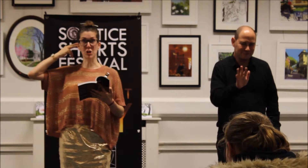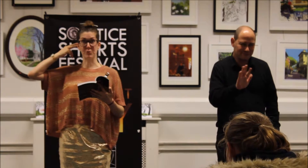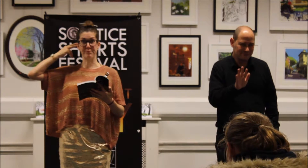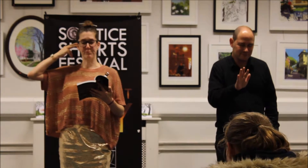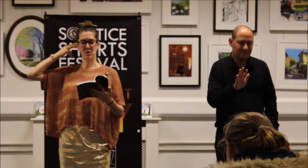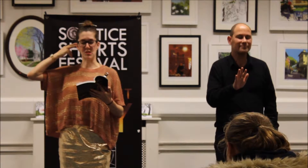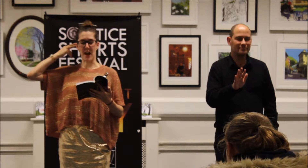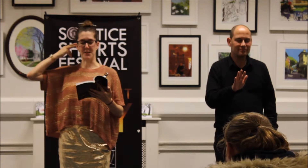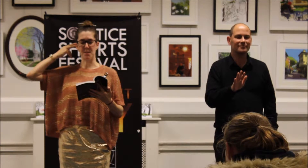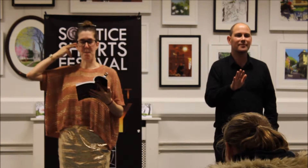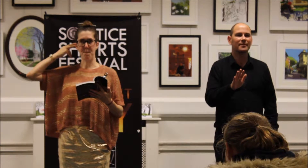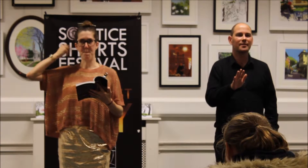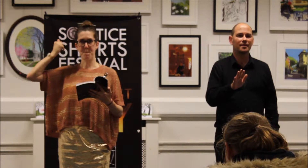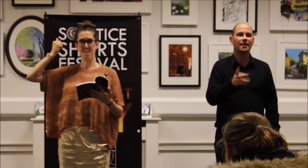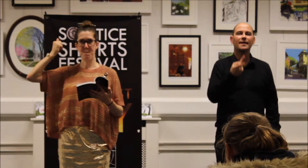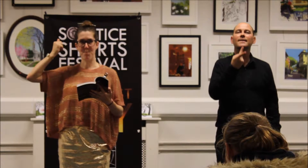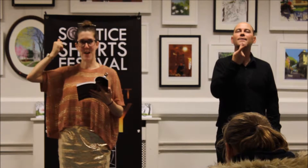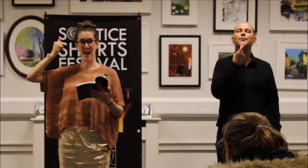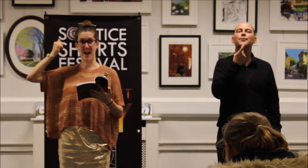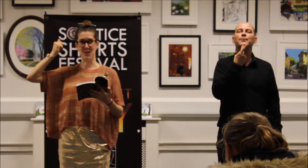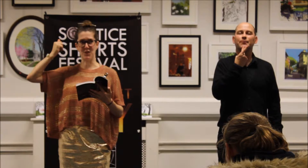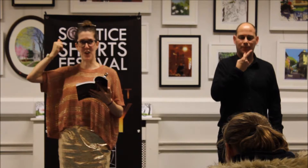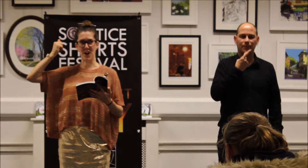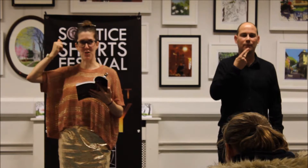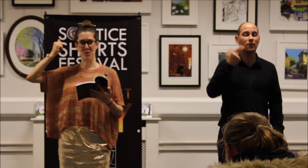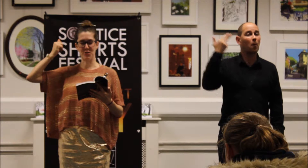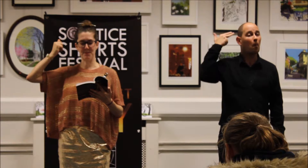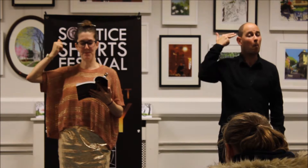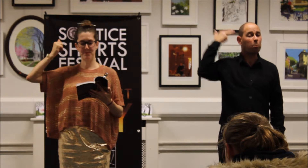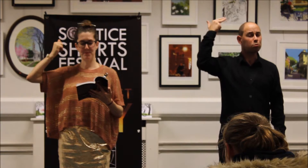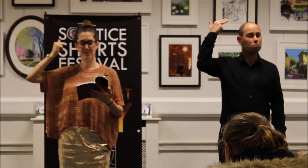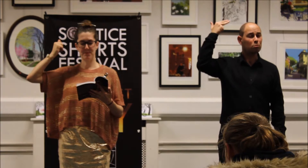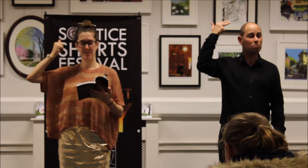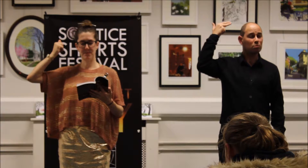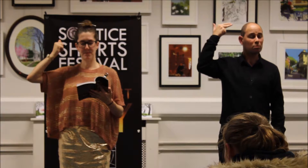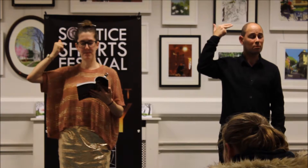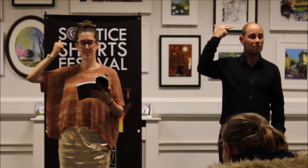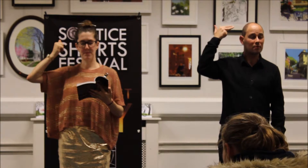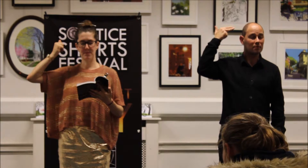"Take two," she said, and fired.